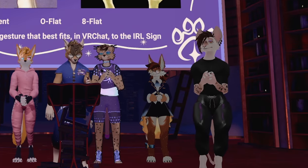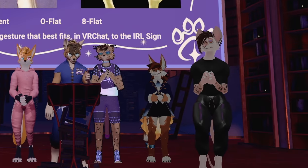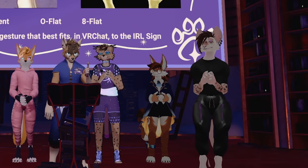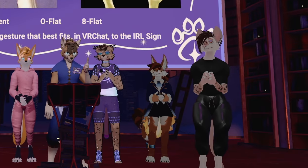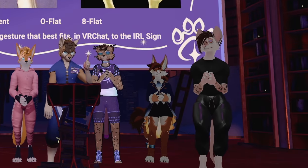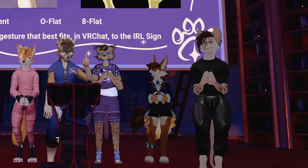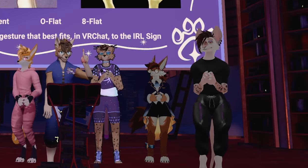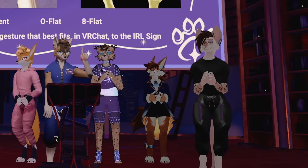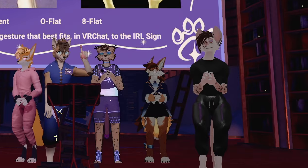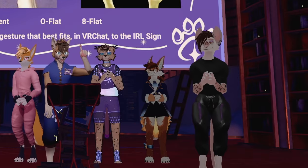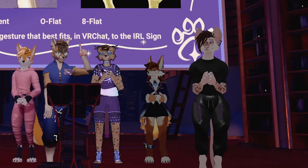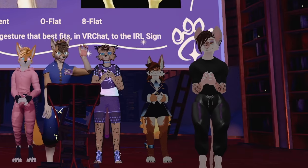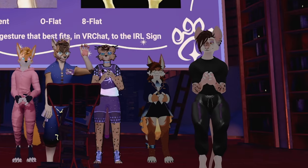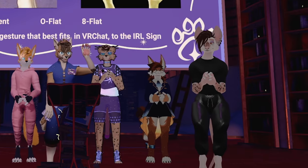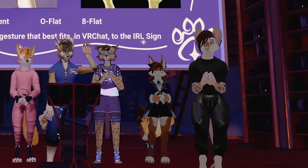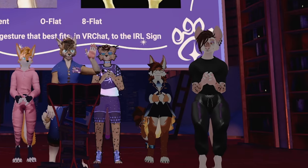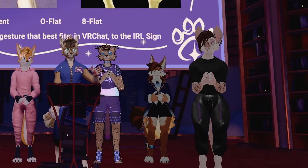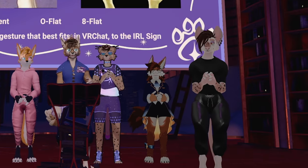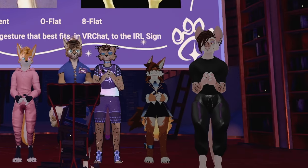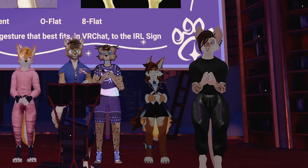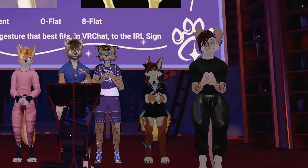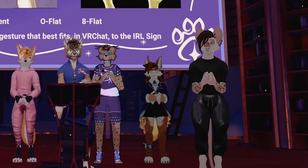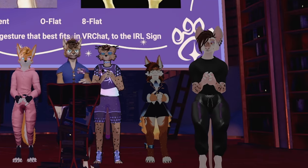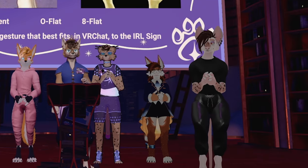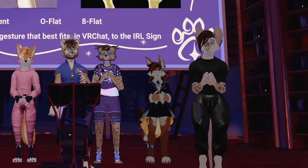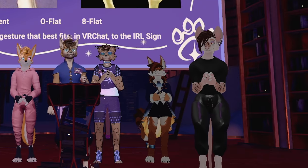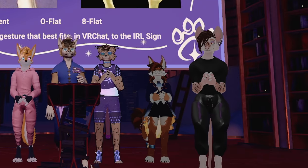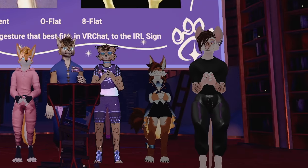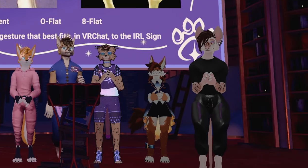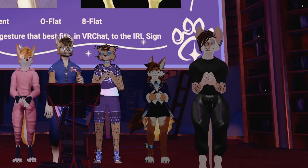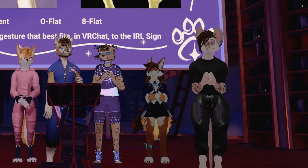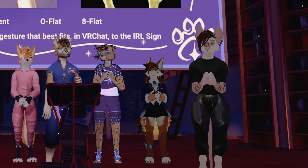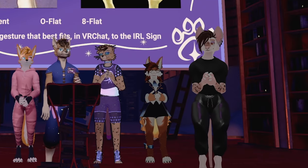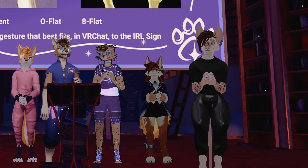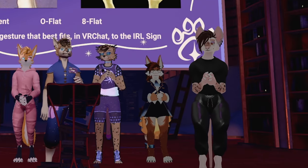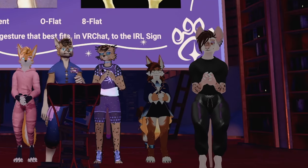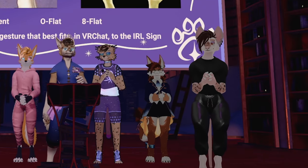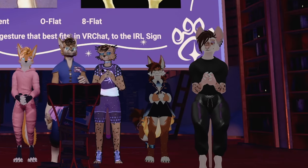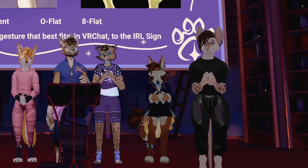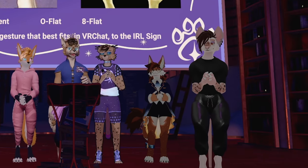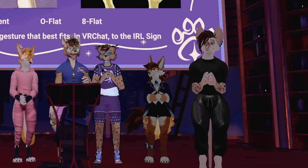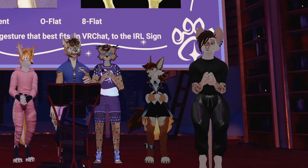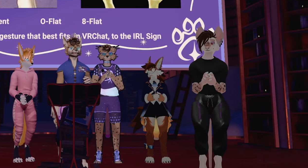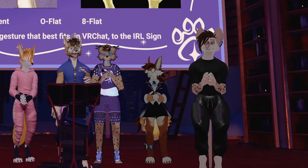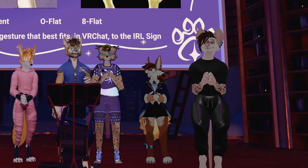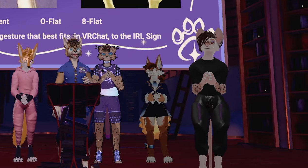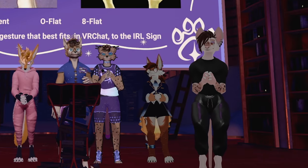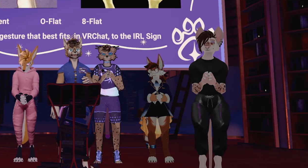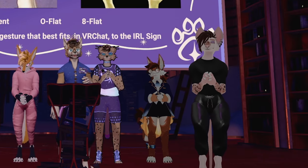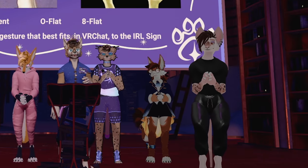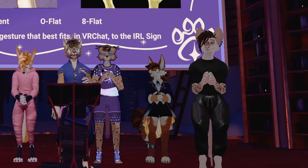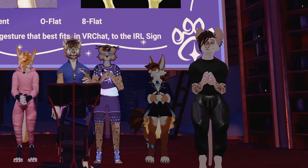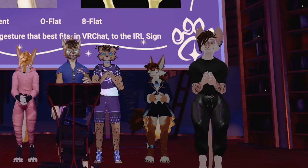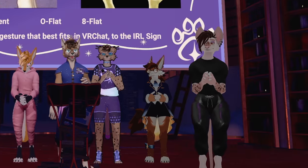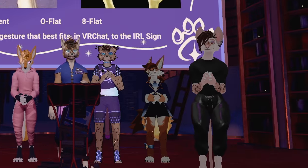What's hidden behind the pictures or gestures is most common adapted IRL